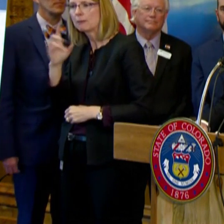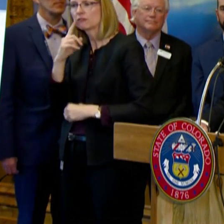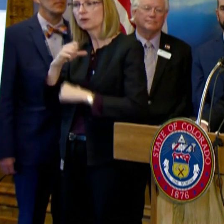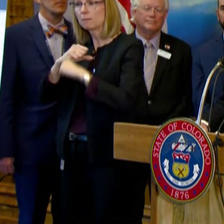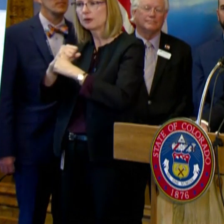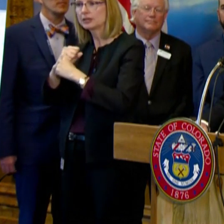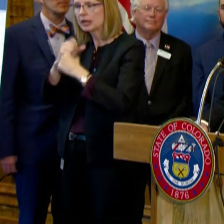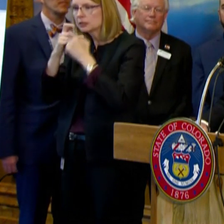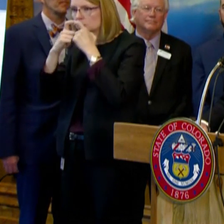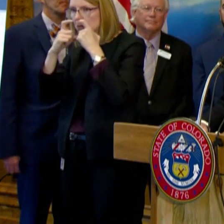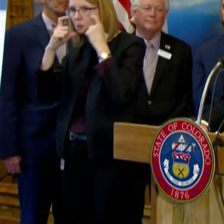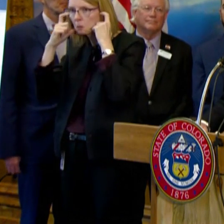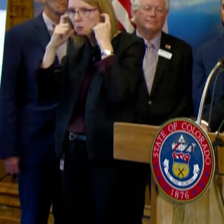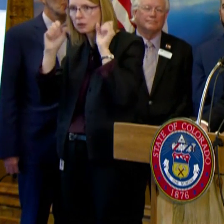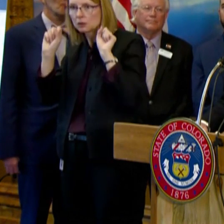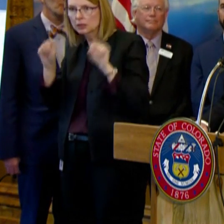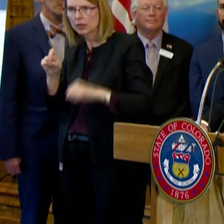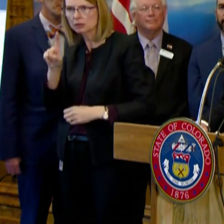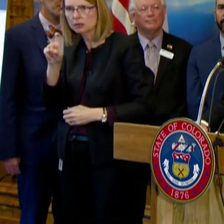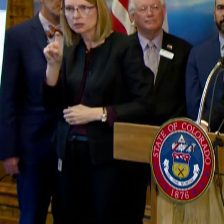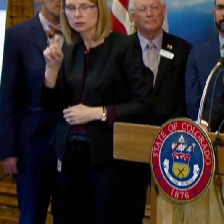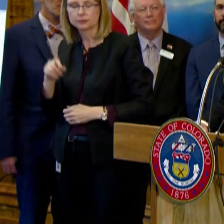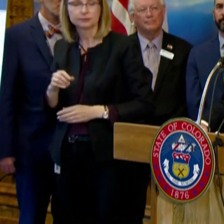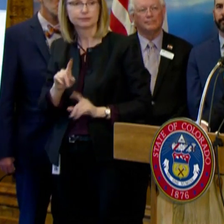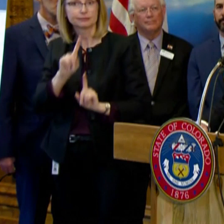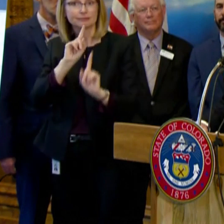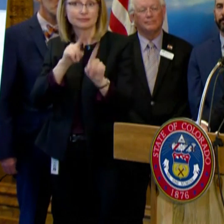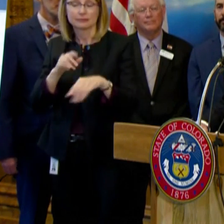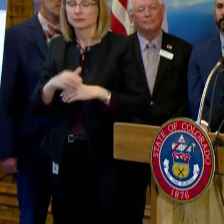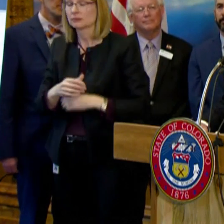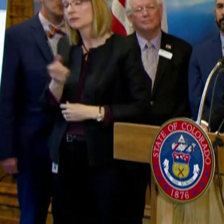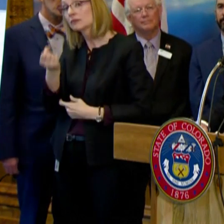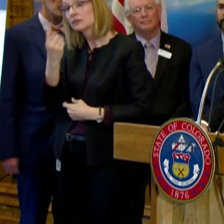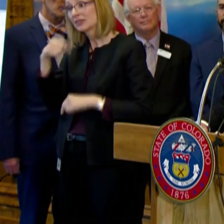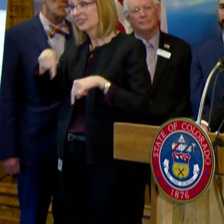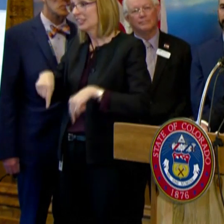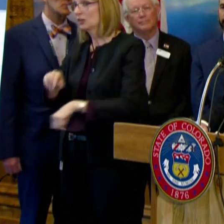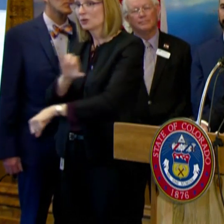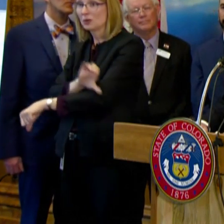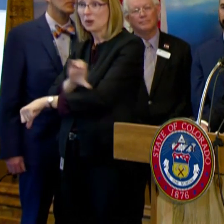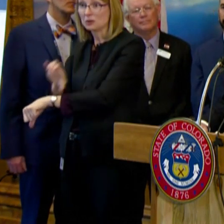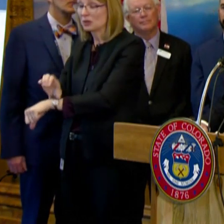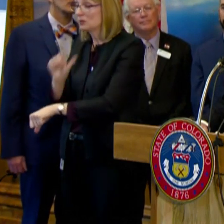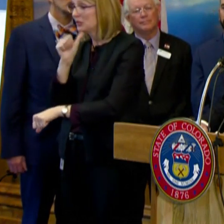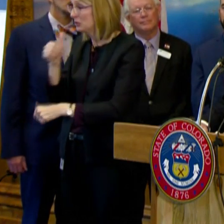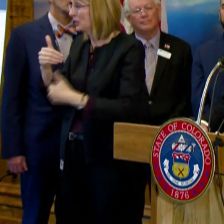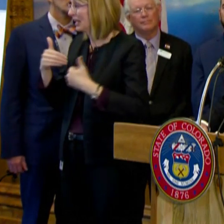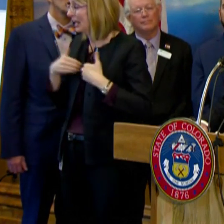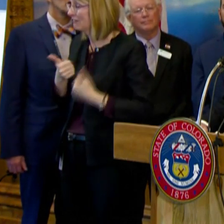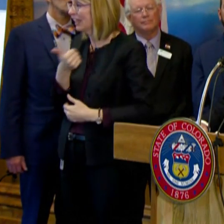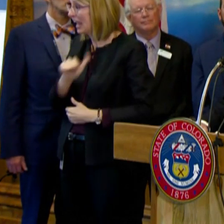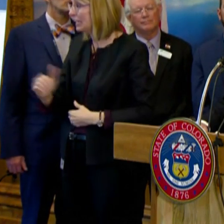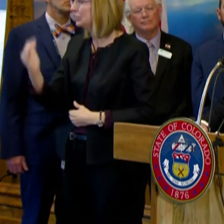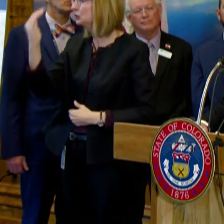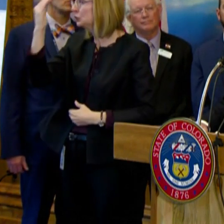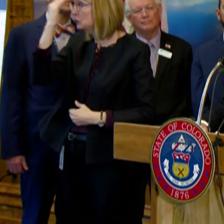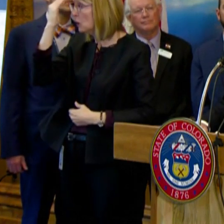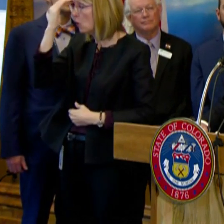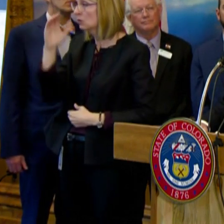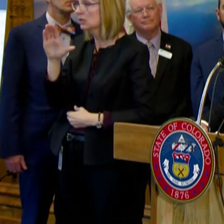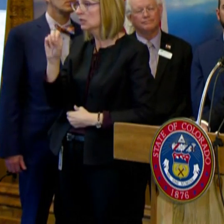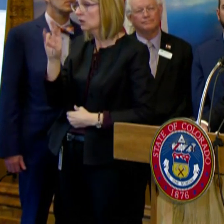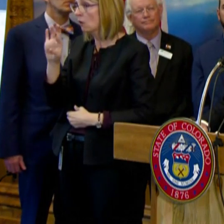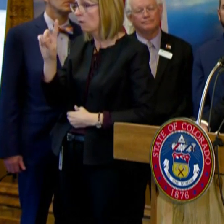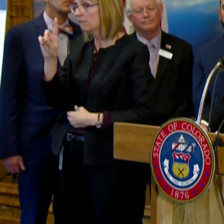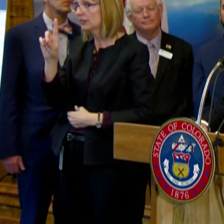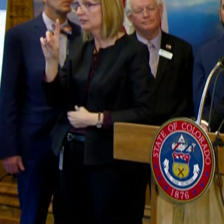Again, right now we have no diagnosed cases of coronavirus in Colorado. This is flu season